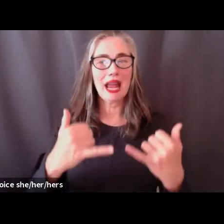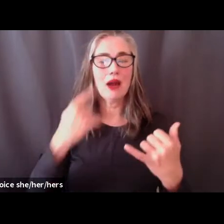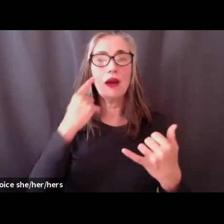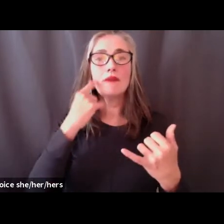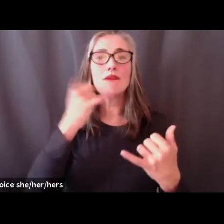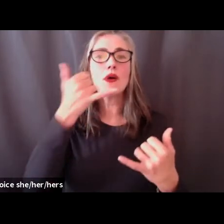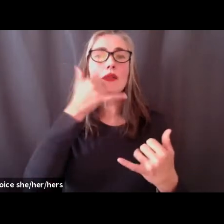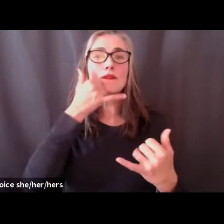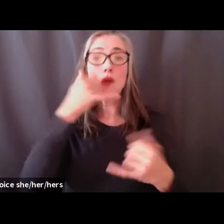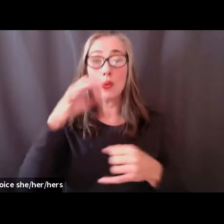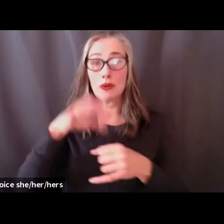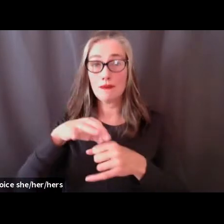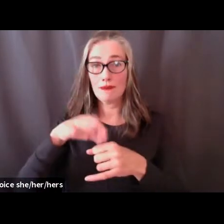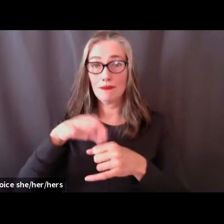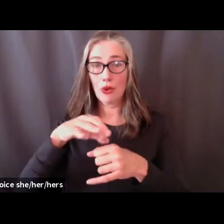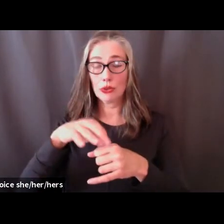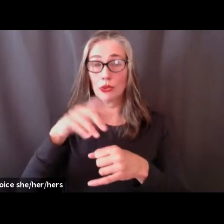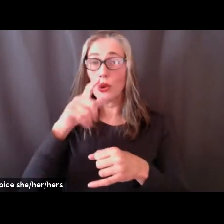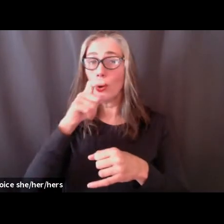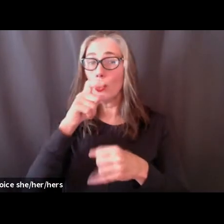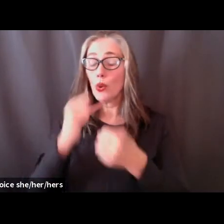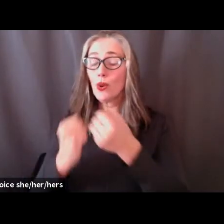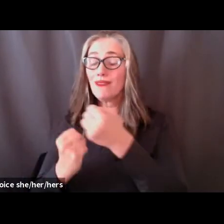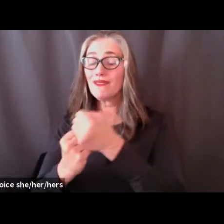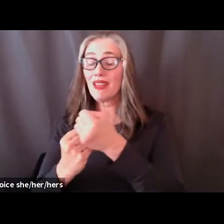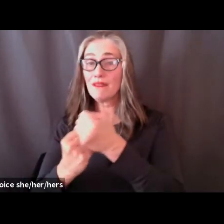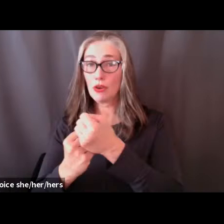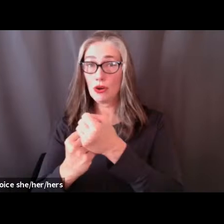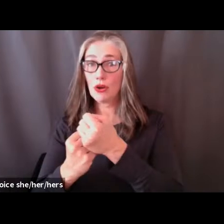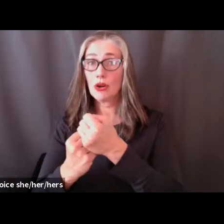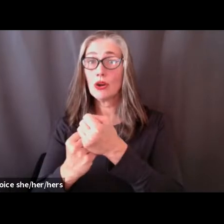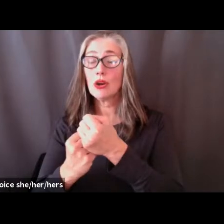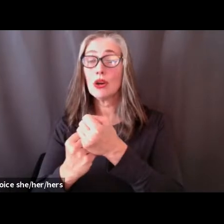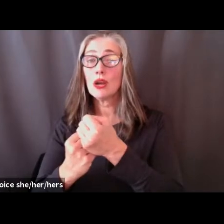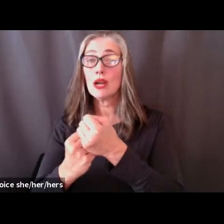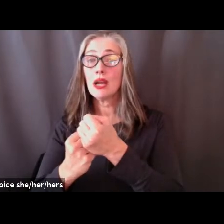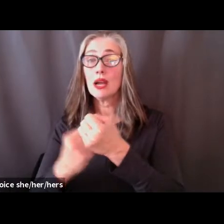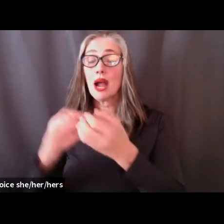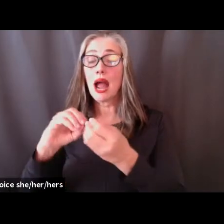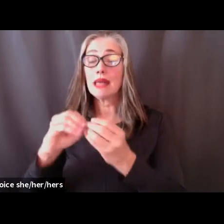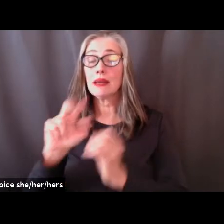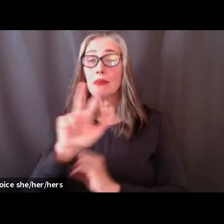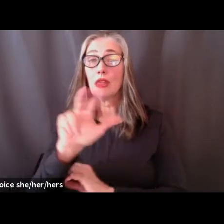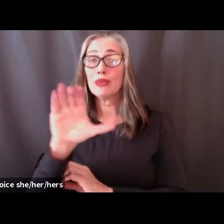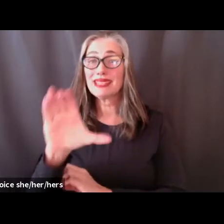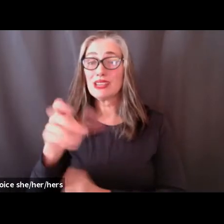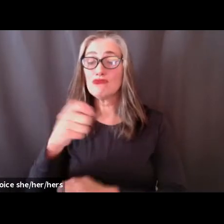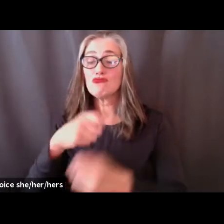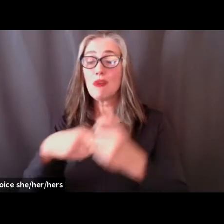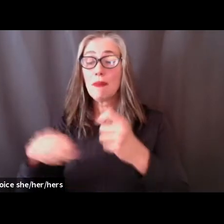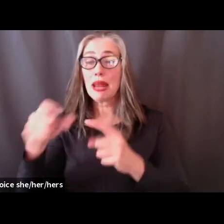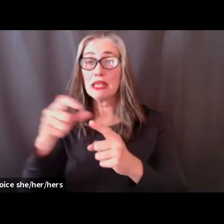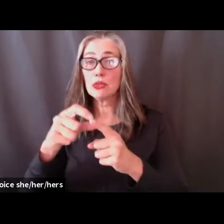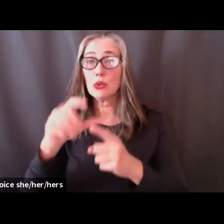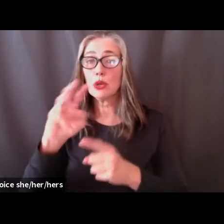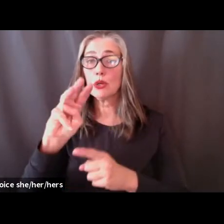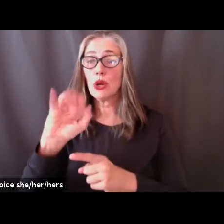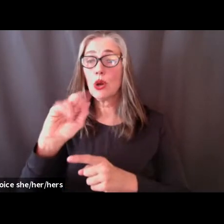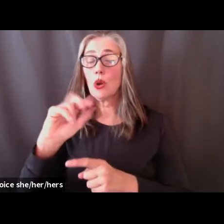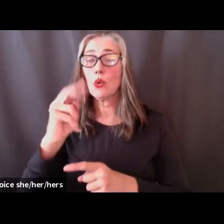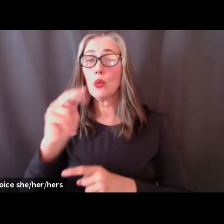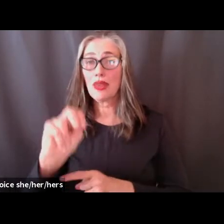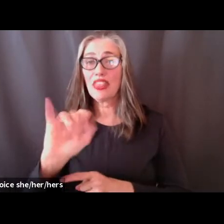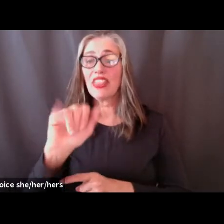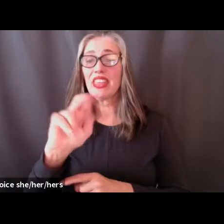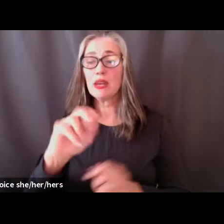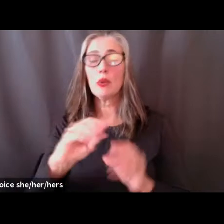in favor of voting on item 3C to replace the word within with no less than and